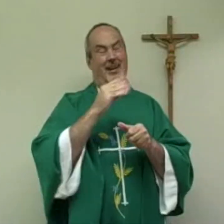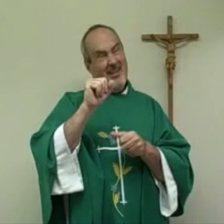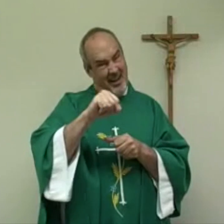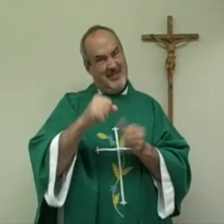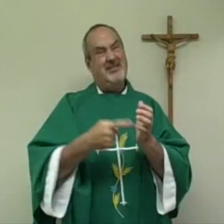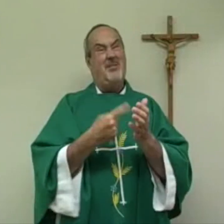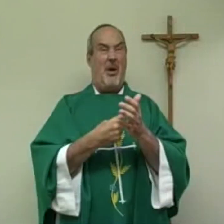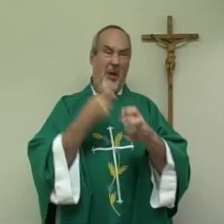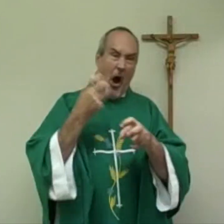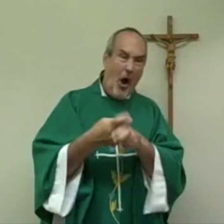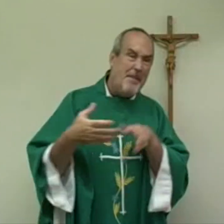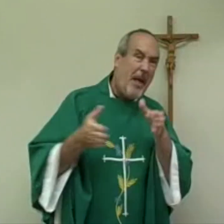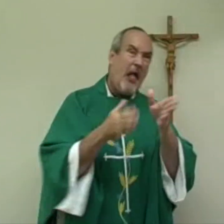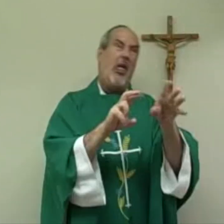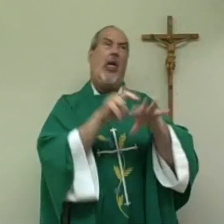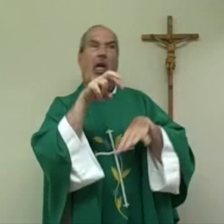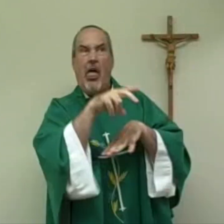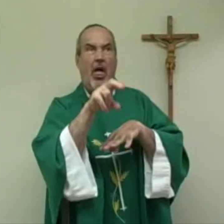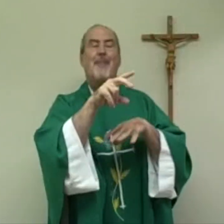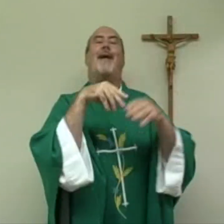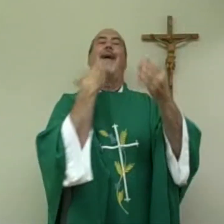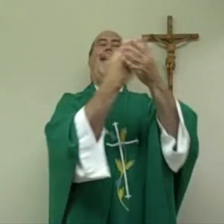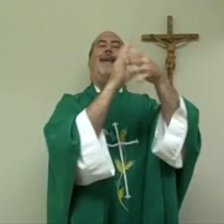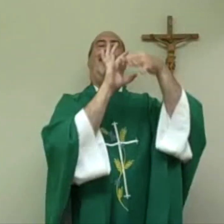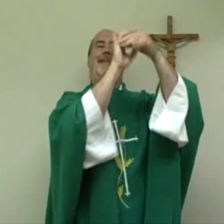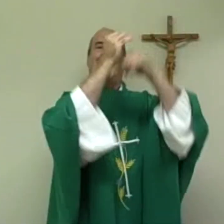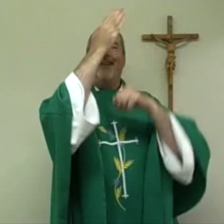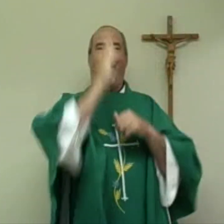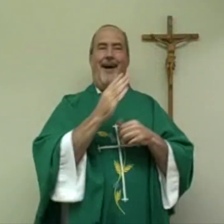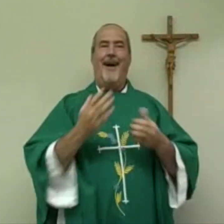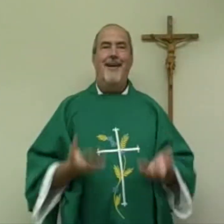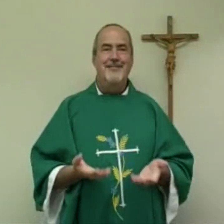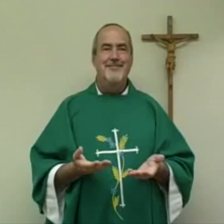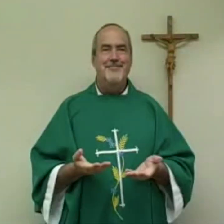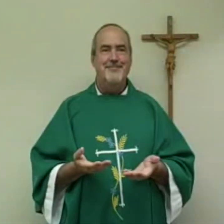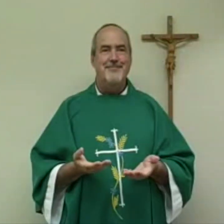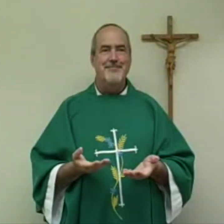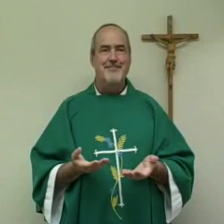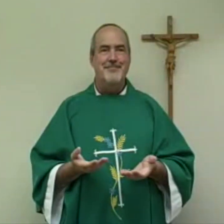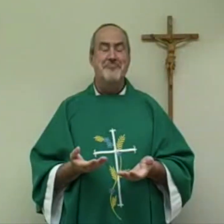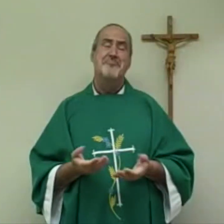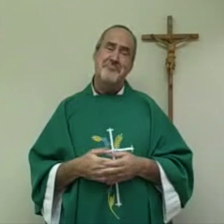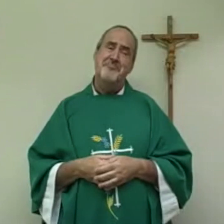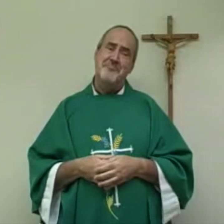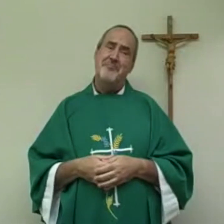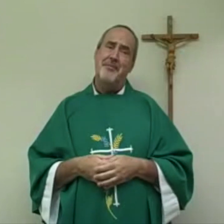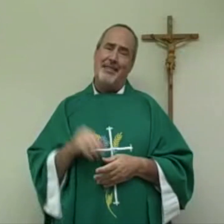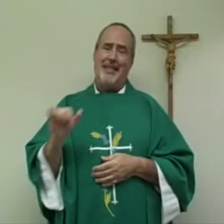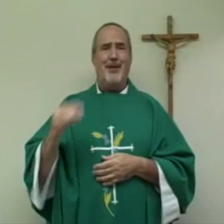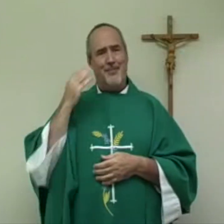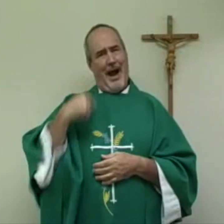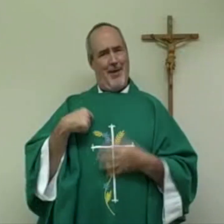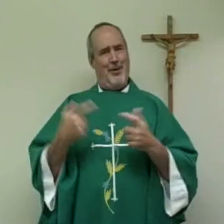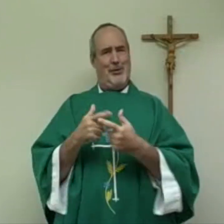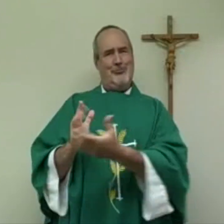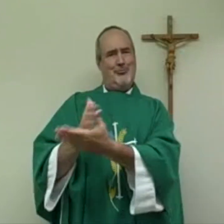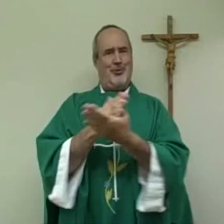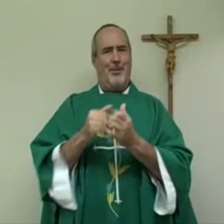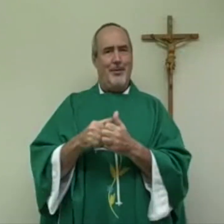We have to choose the path that leads us to God, and that can be hard sometimes. And that's